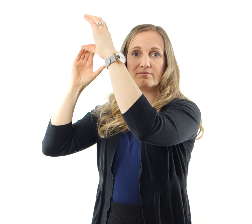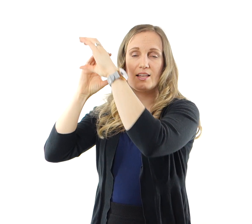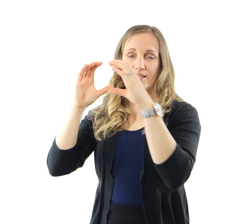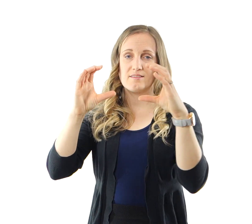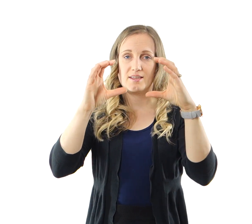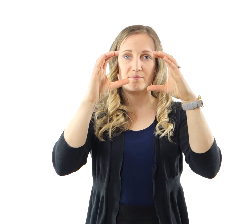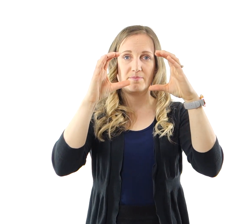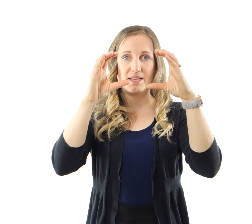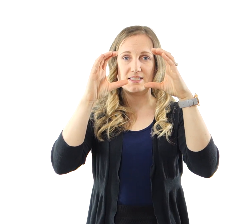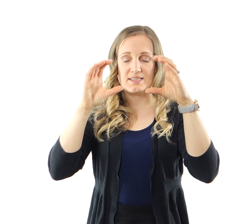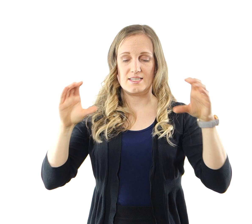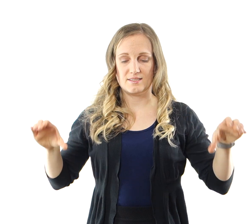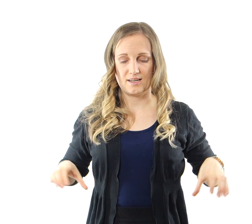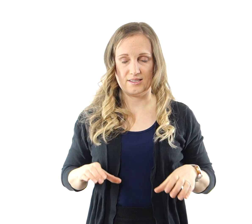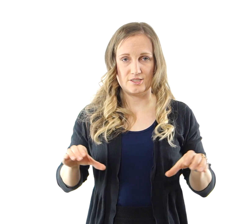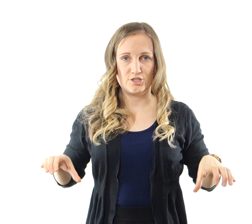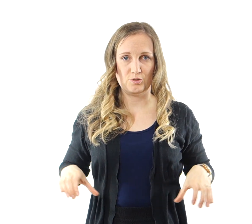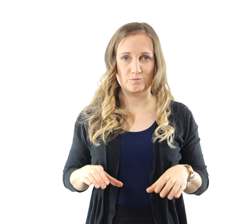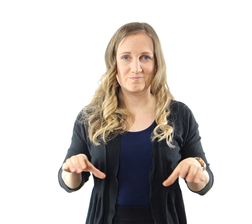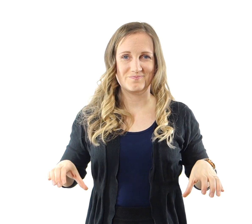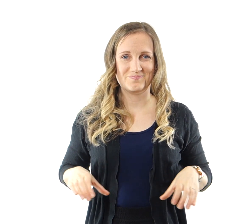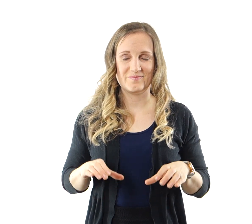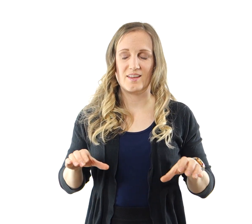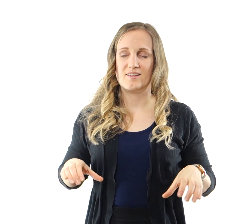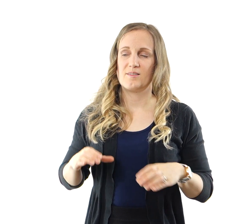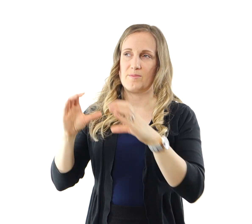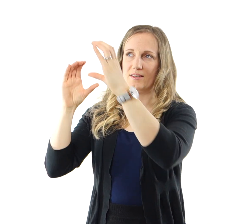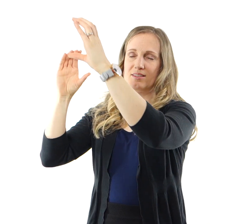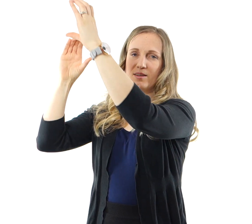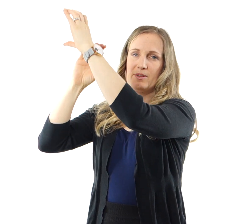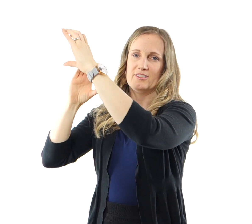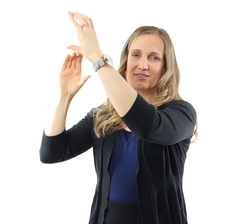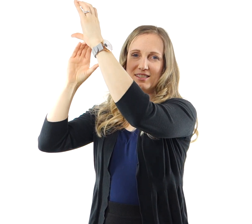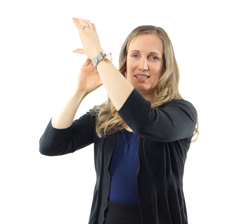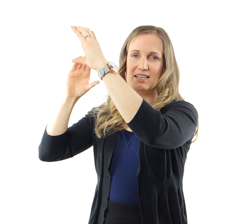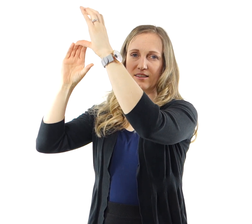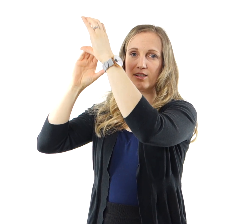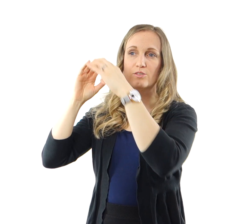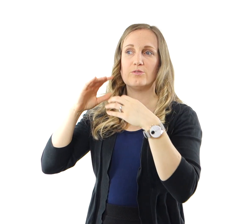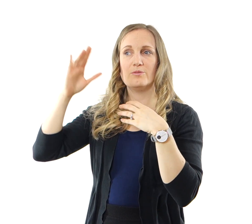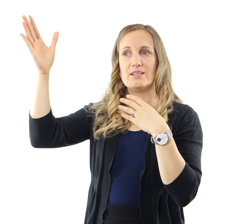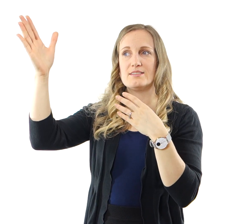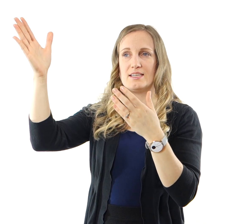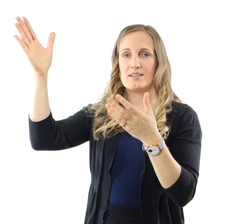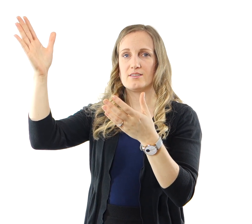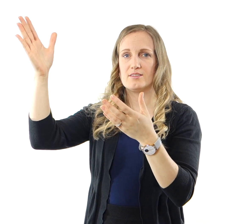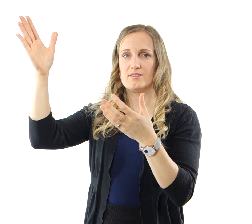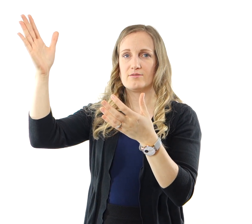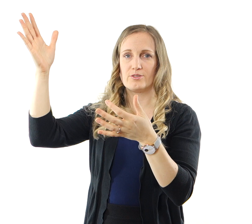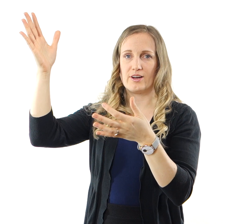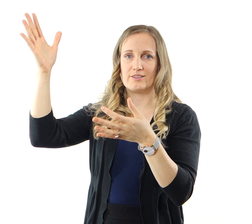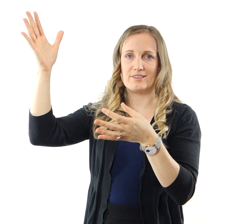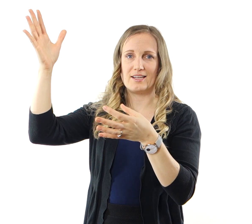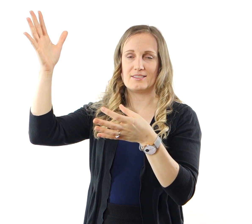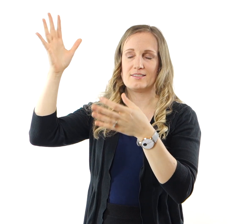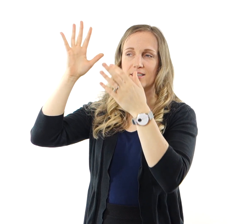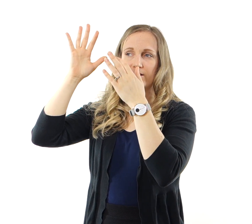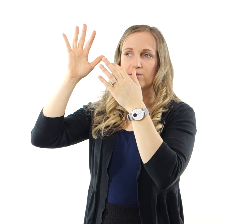It's kind of like big C's, kind of like do, but it's up here, seek. Because who do we seek for greater light? We